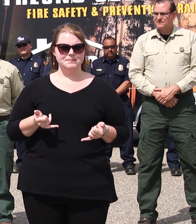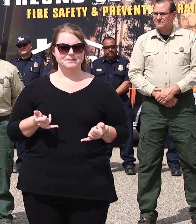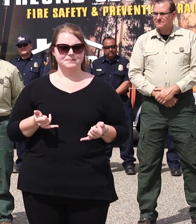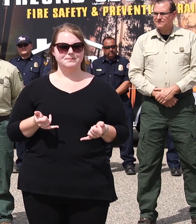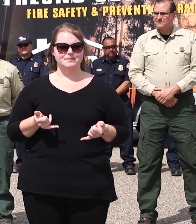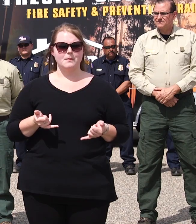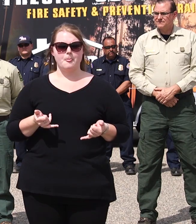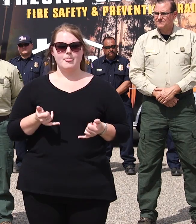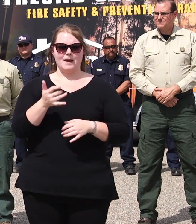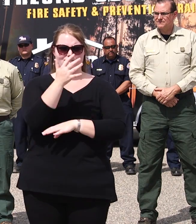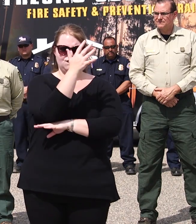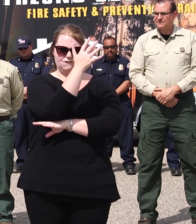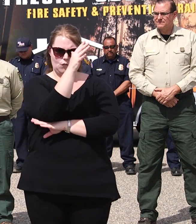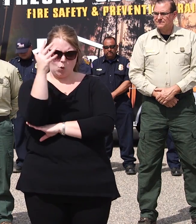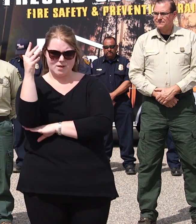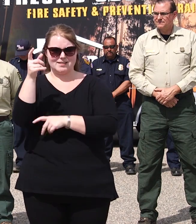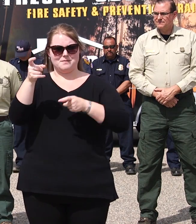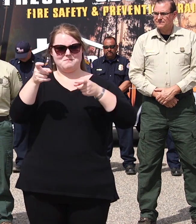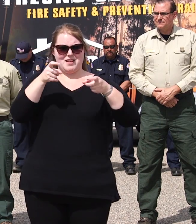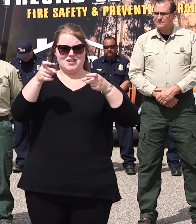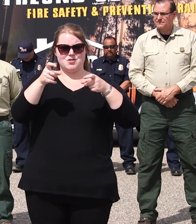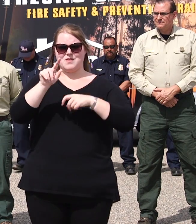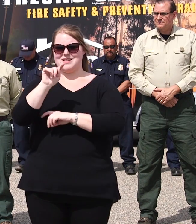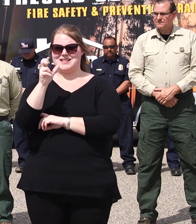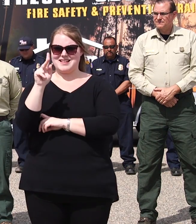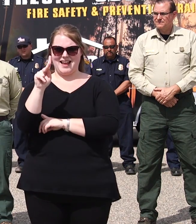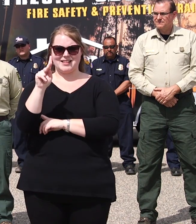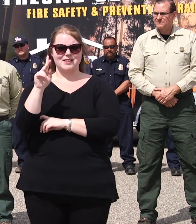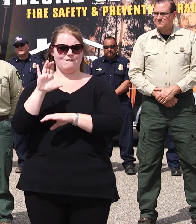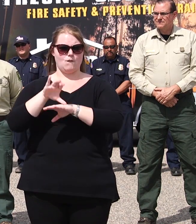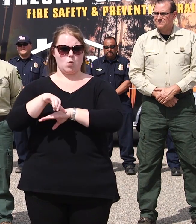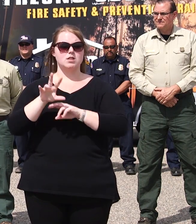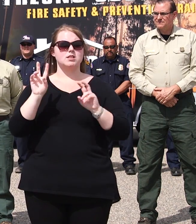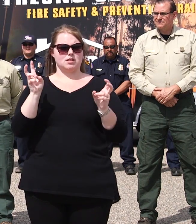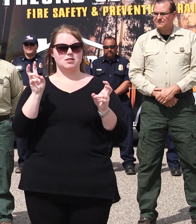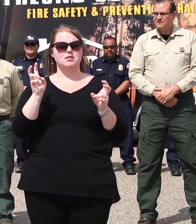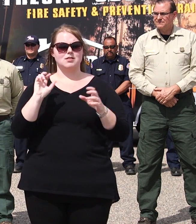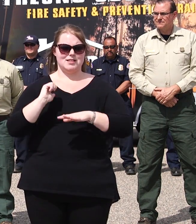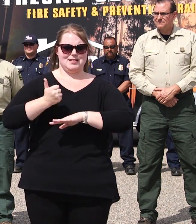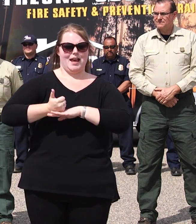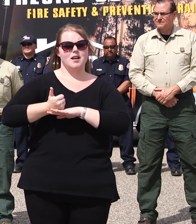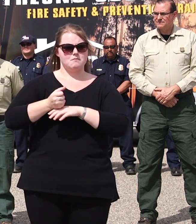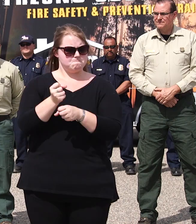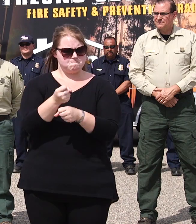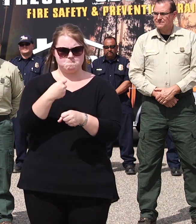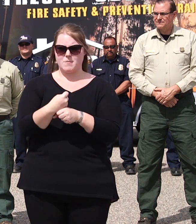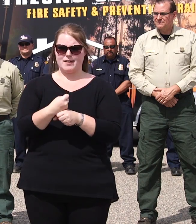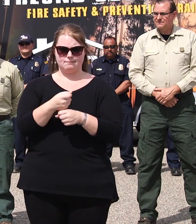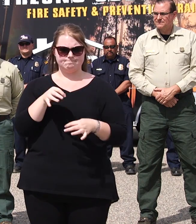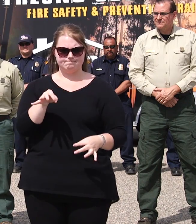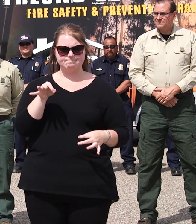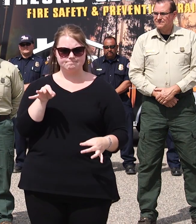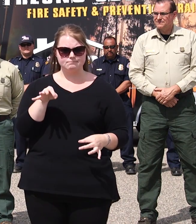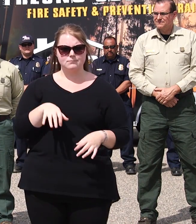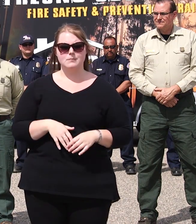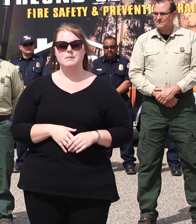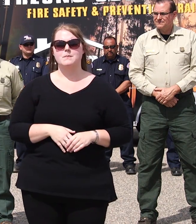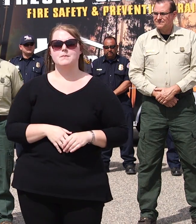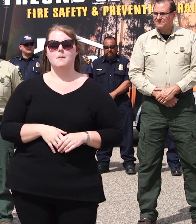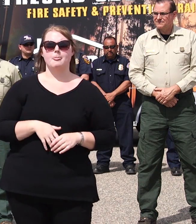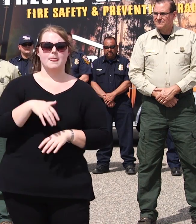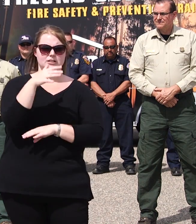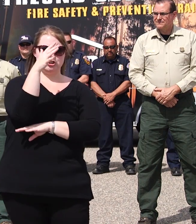a forest management task force that has been created. The